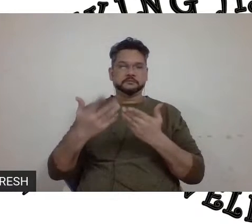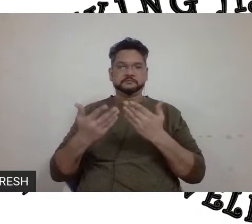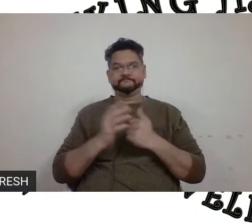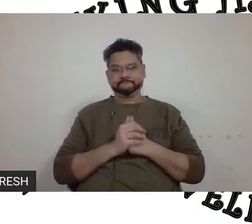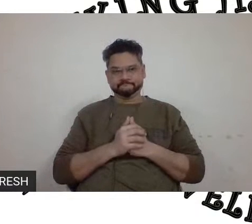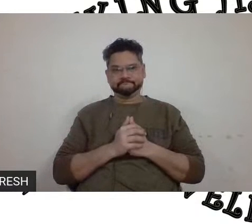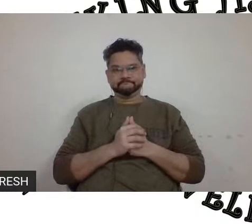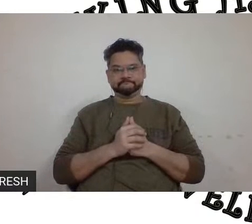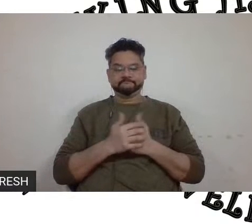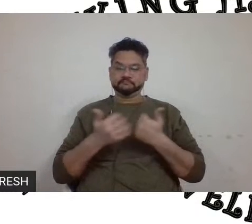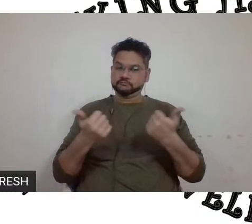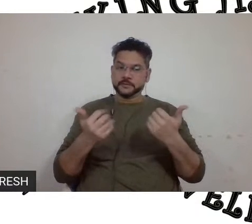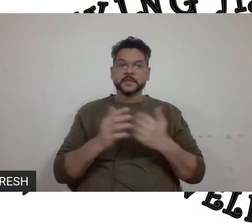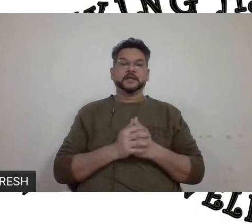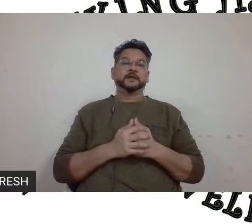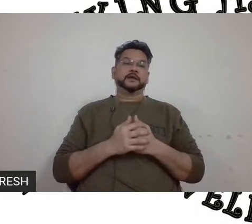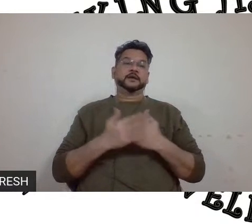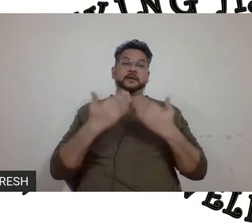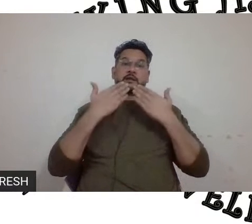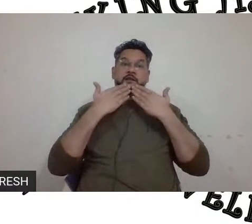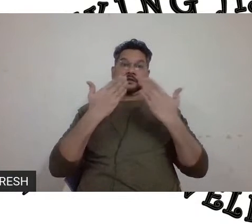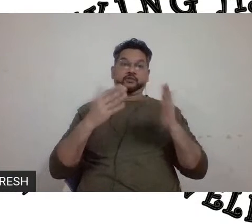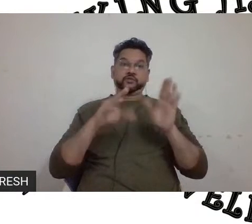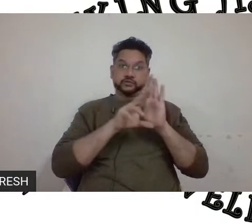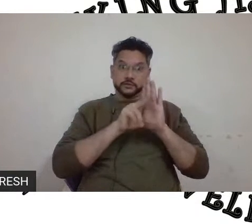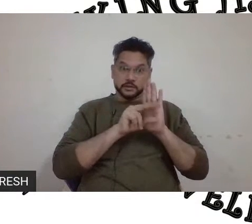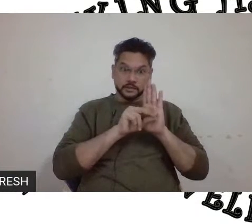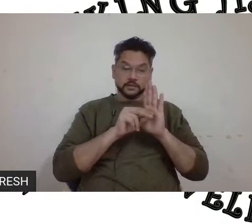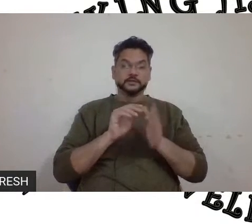the speaking hands and the